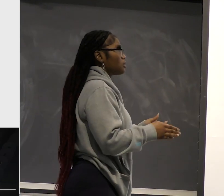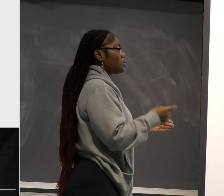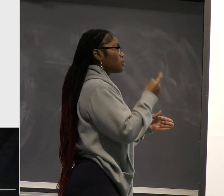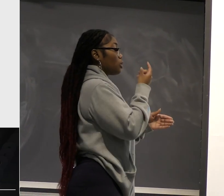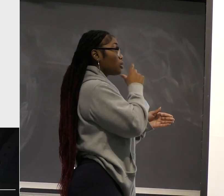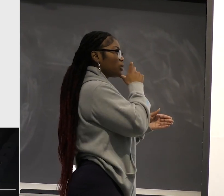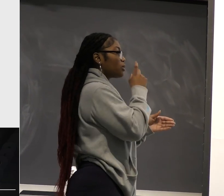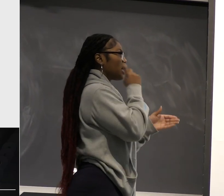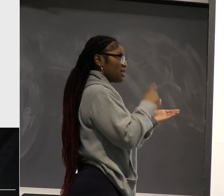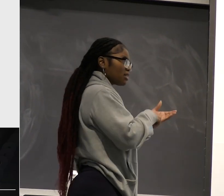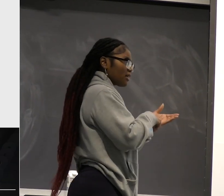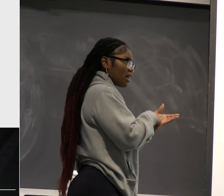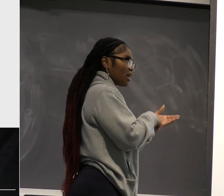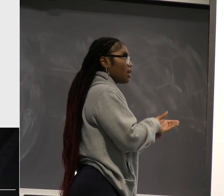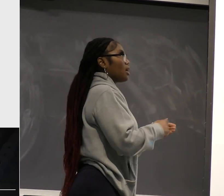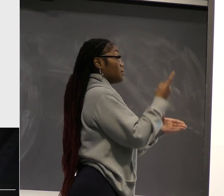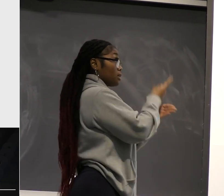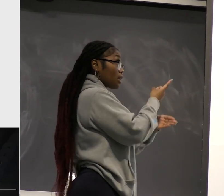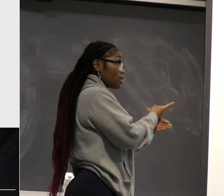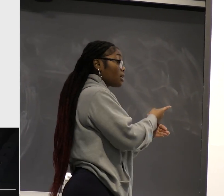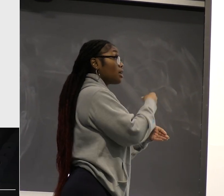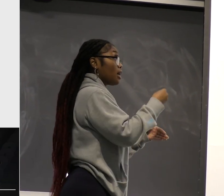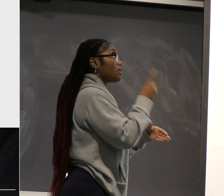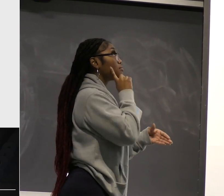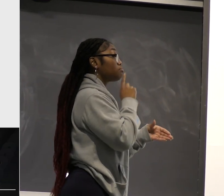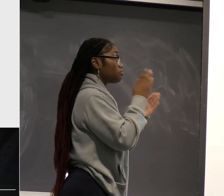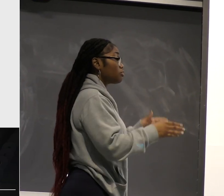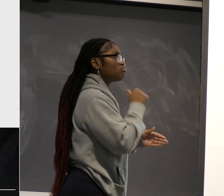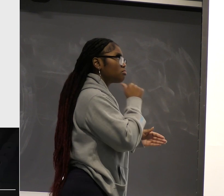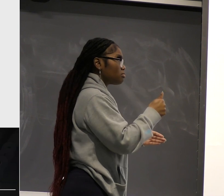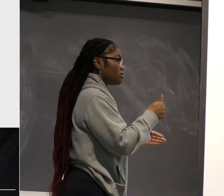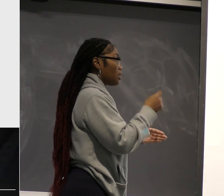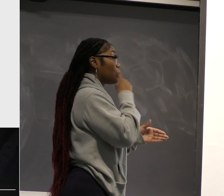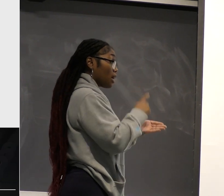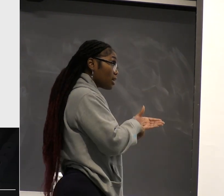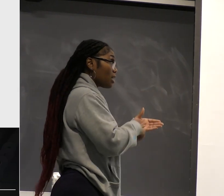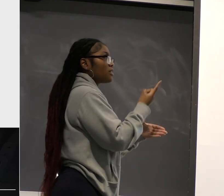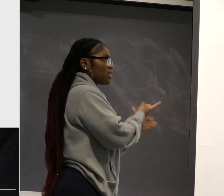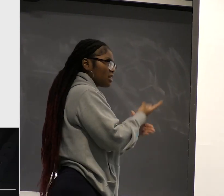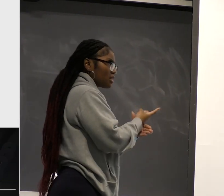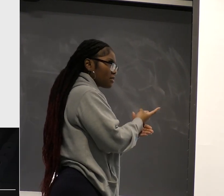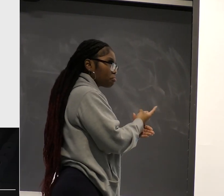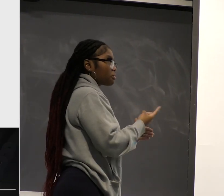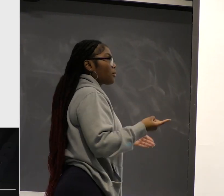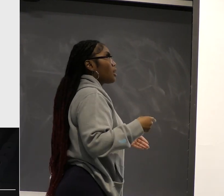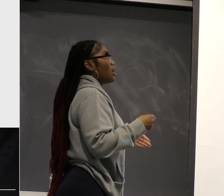You have a deaf person who identifies and a person that doesn't identify